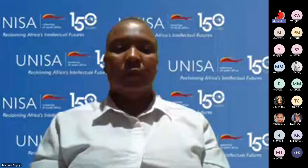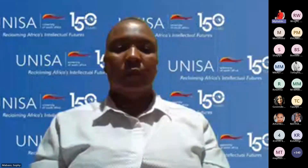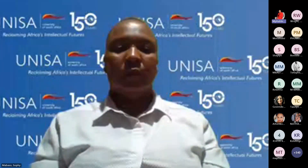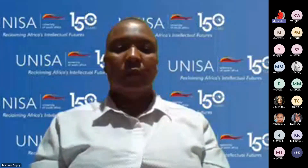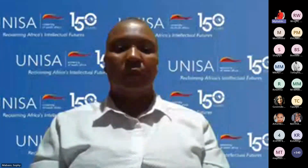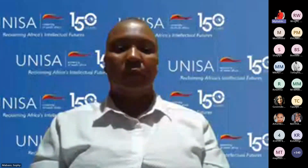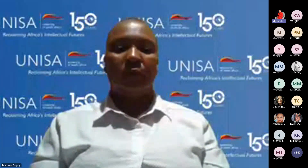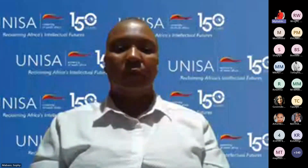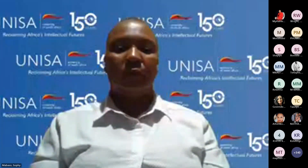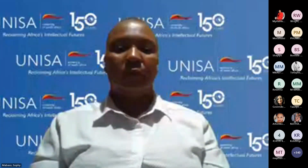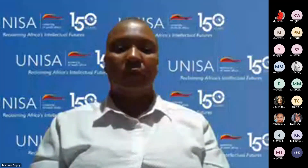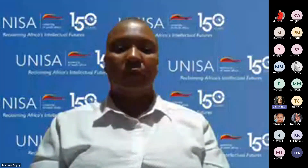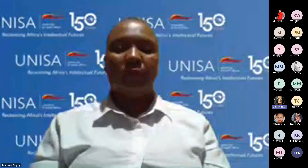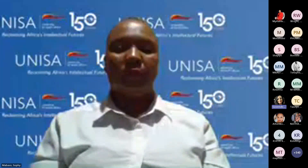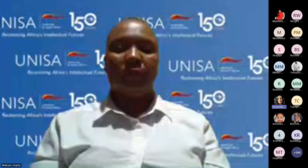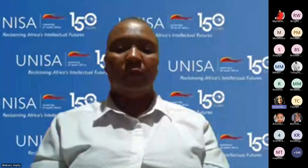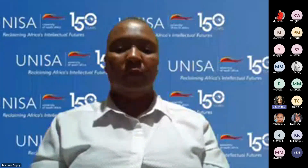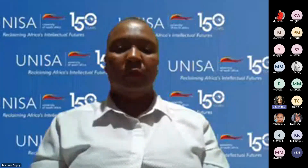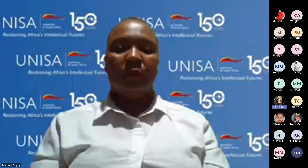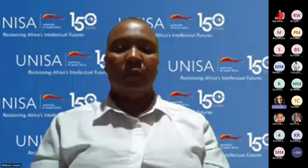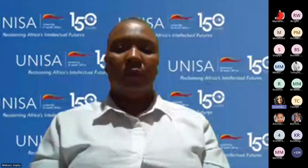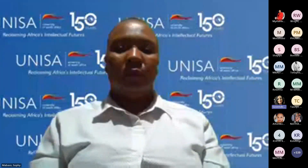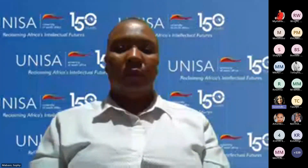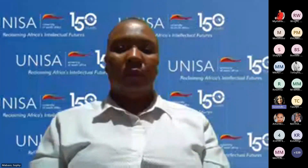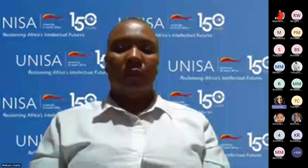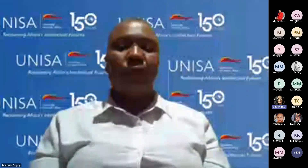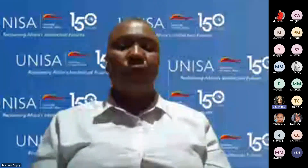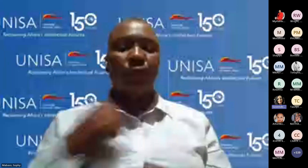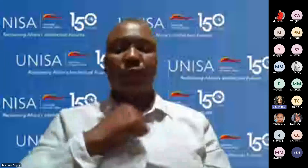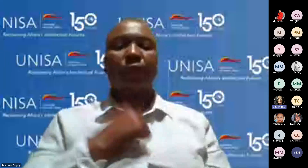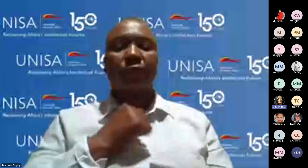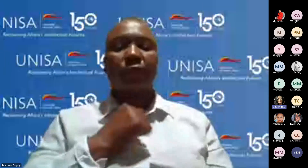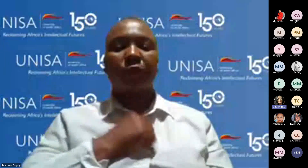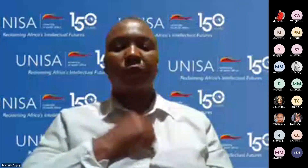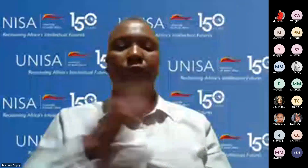Sorry for the delay. No, it's not a problem.